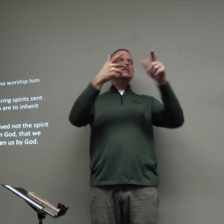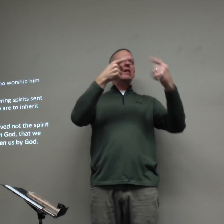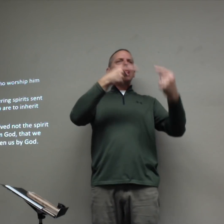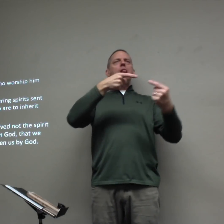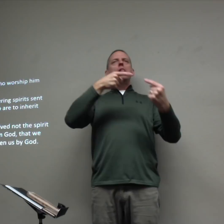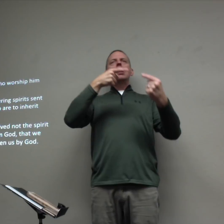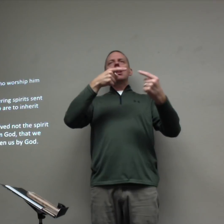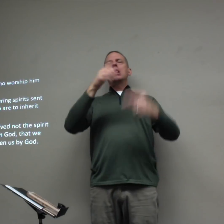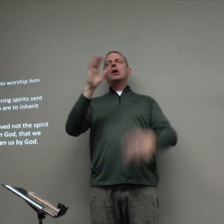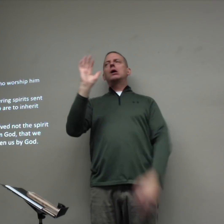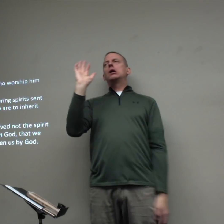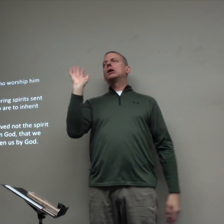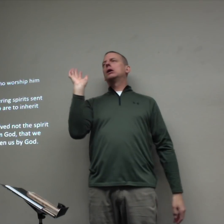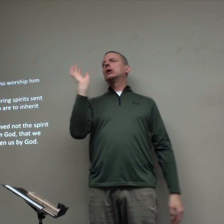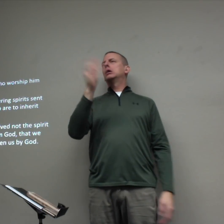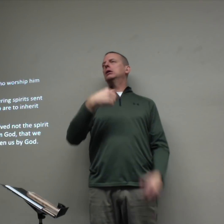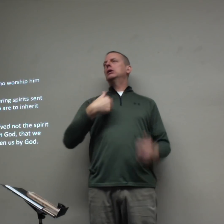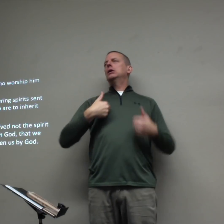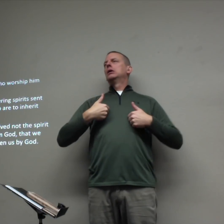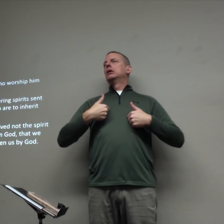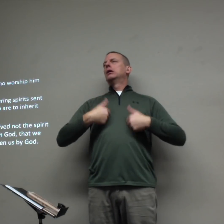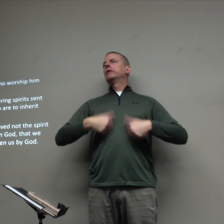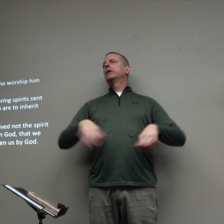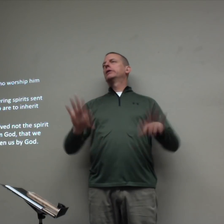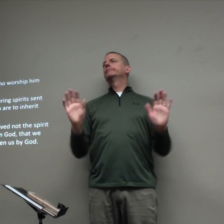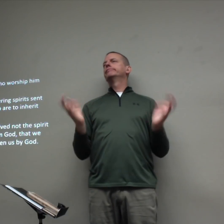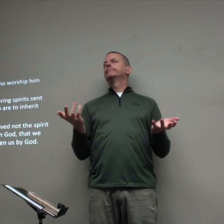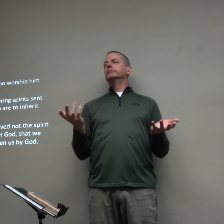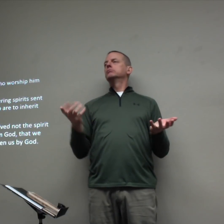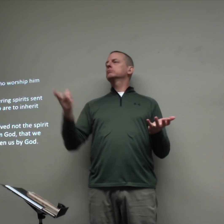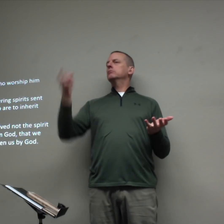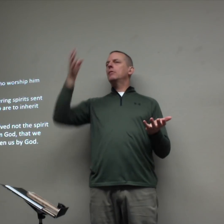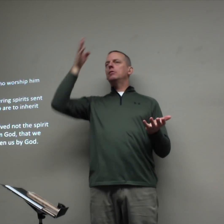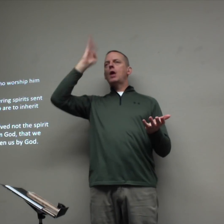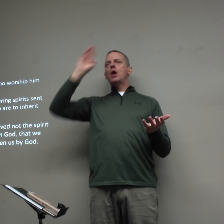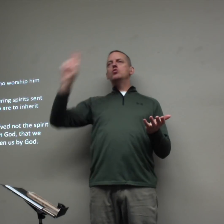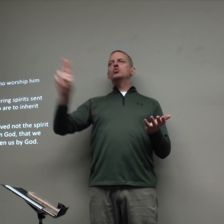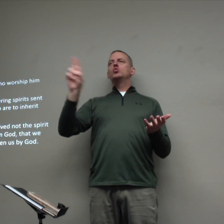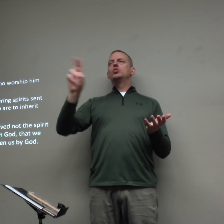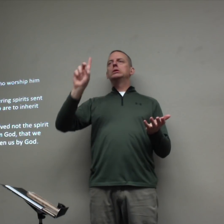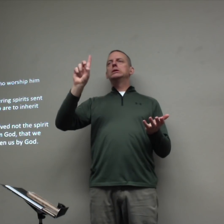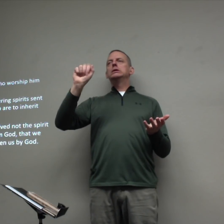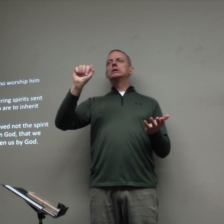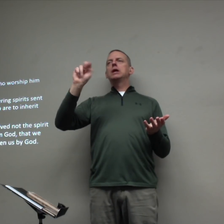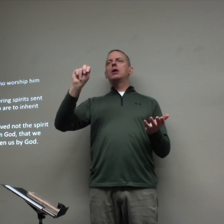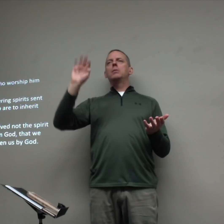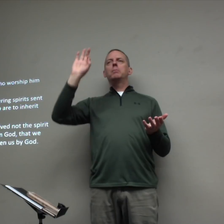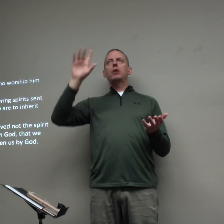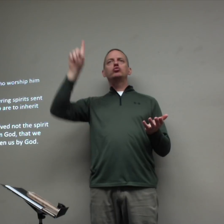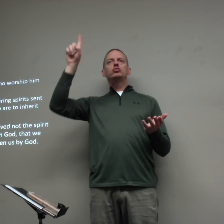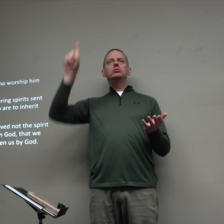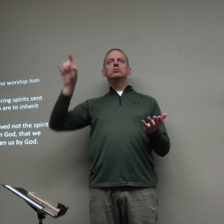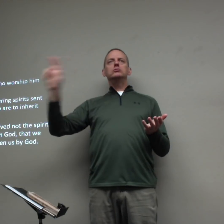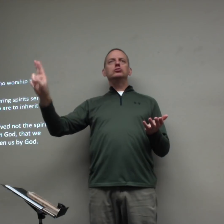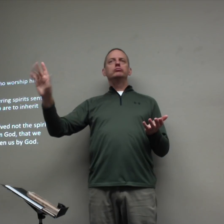would be late in the afternoon, and it was a struggle. And he'd given up. And God used Dan, the pastor upstairs,